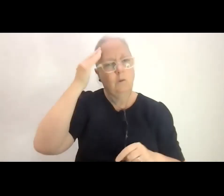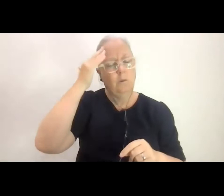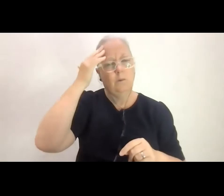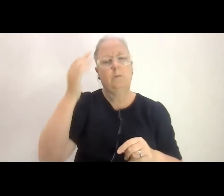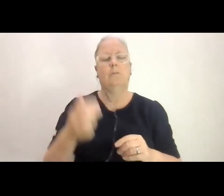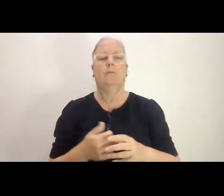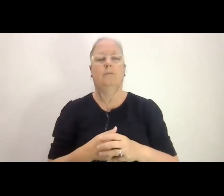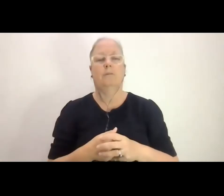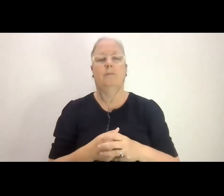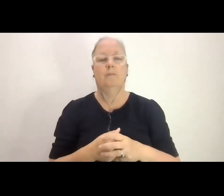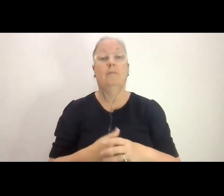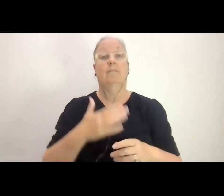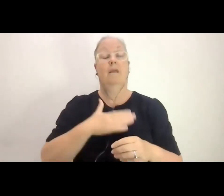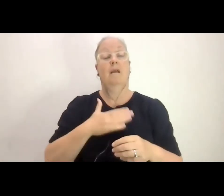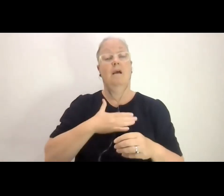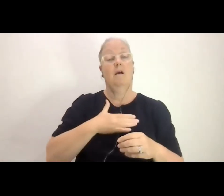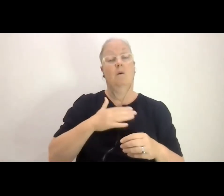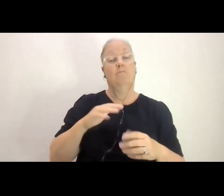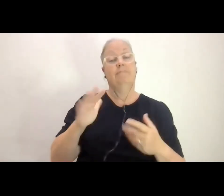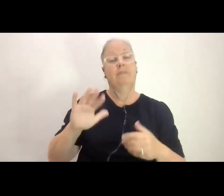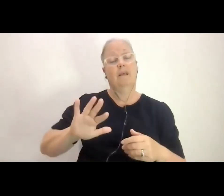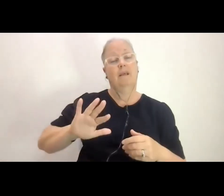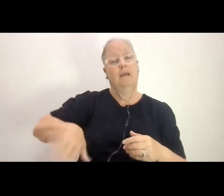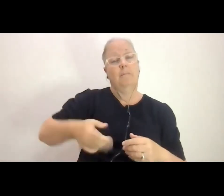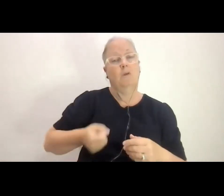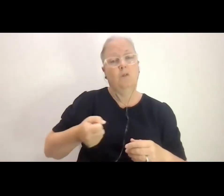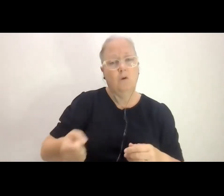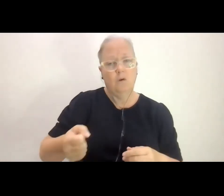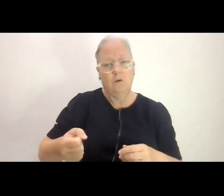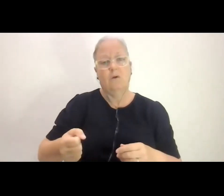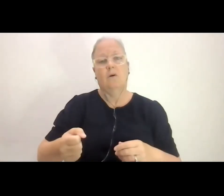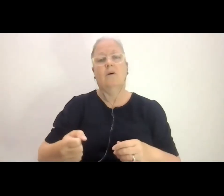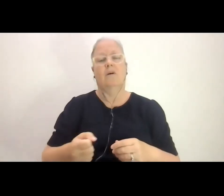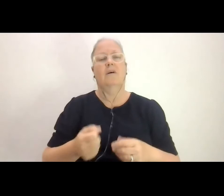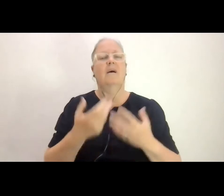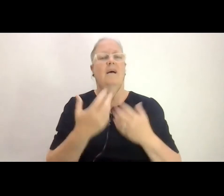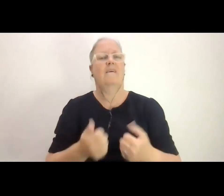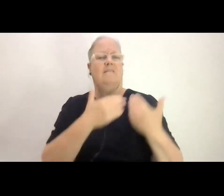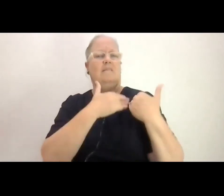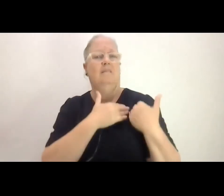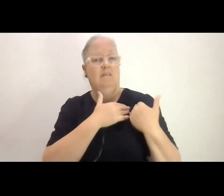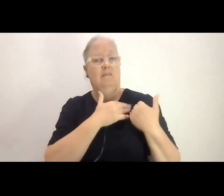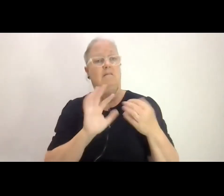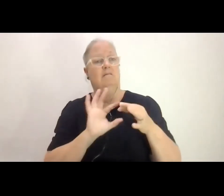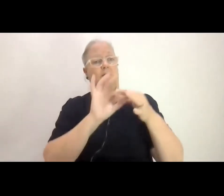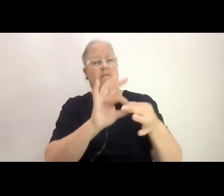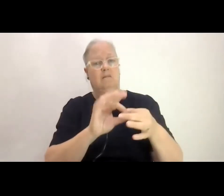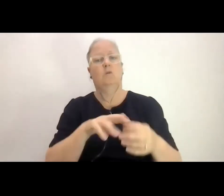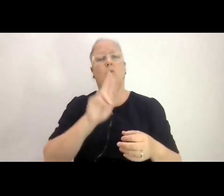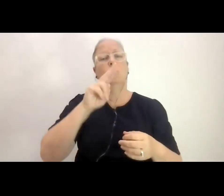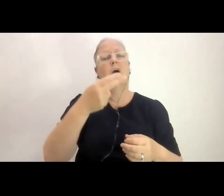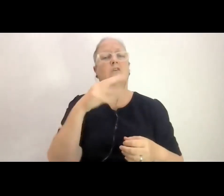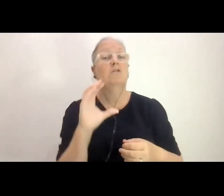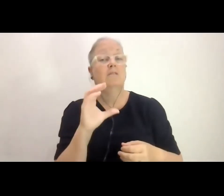which include the implementation of a social accountability framework we call ISAP, which